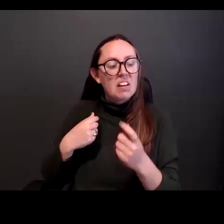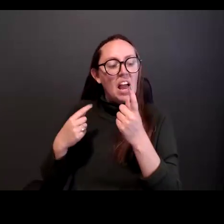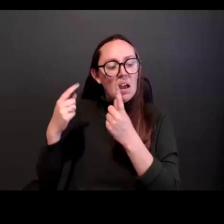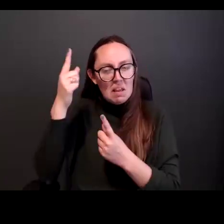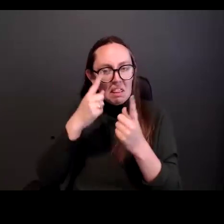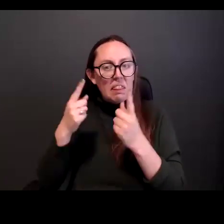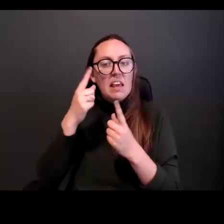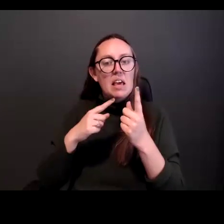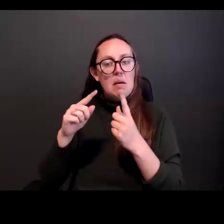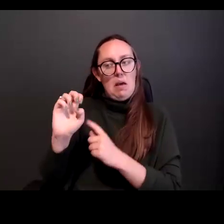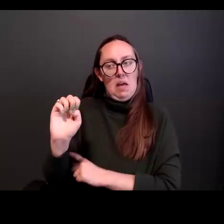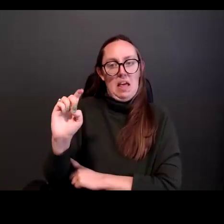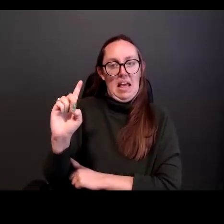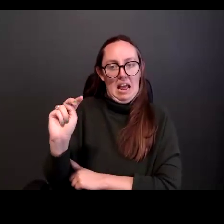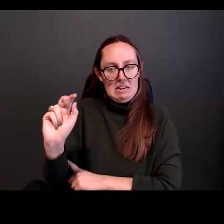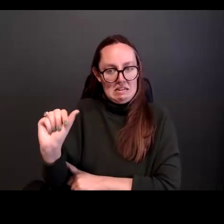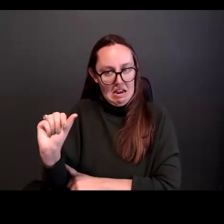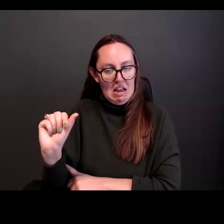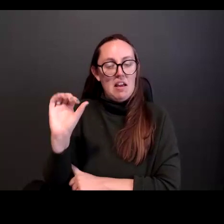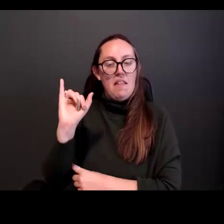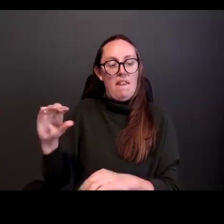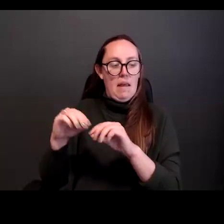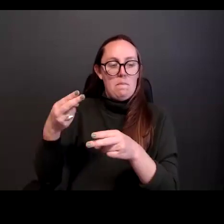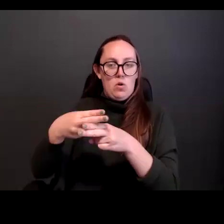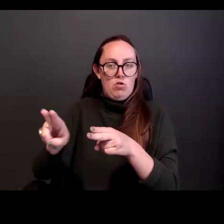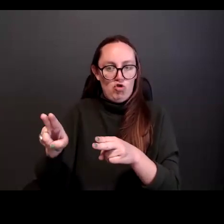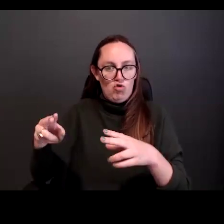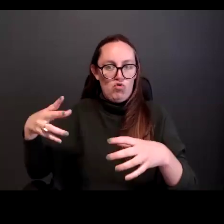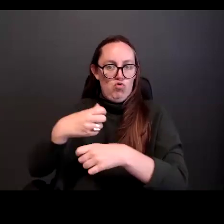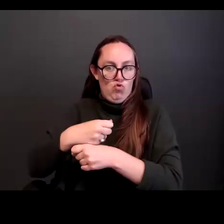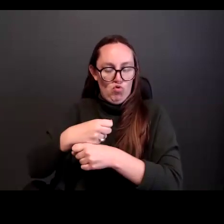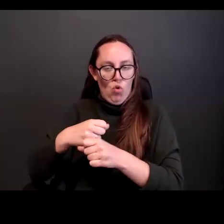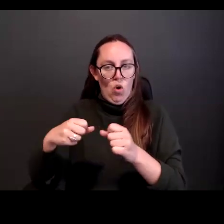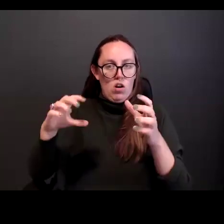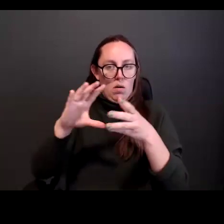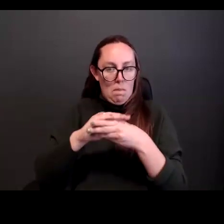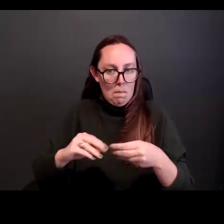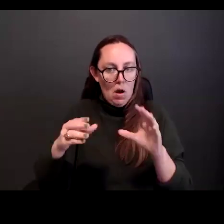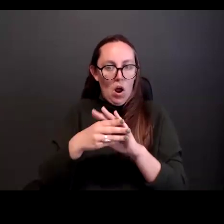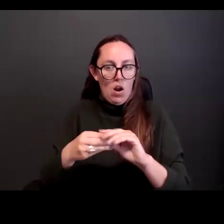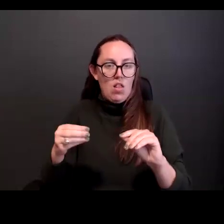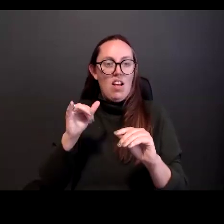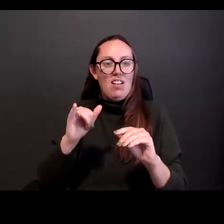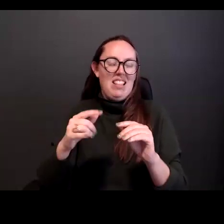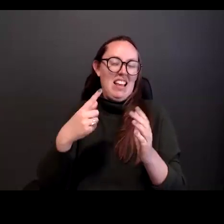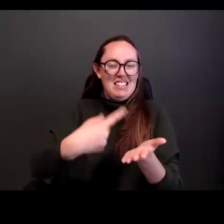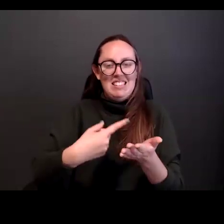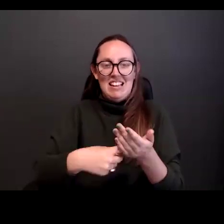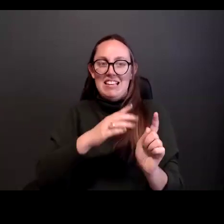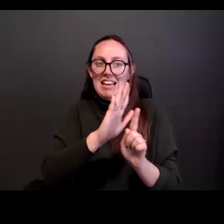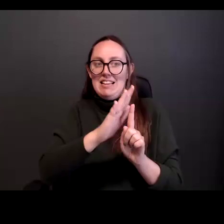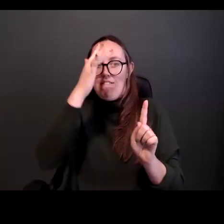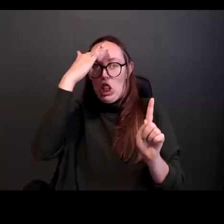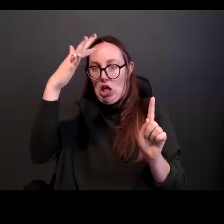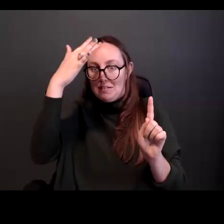to his philosophy. So I wonder, like, what Edna and Archibald's